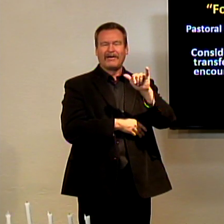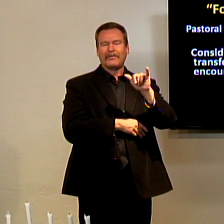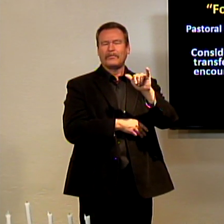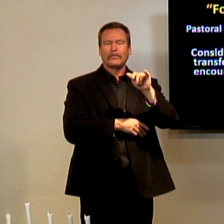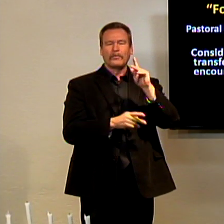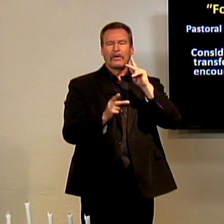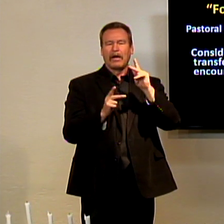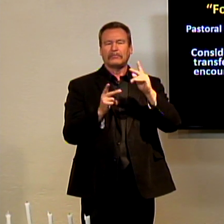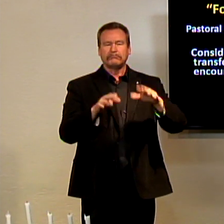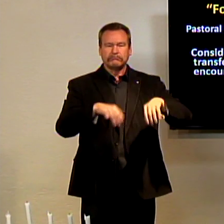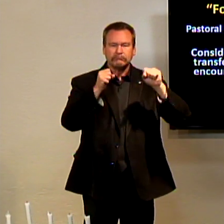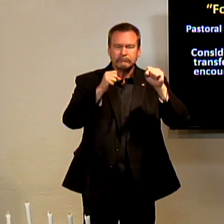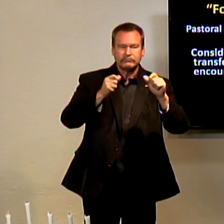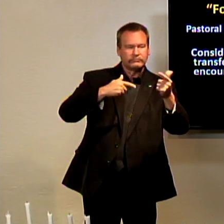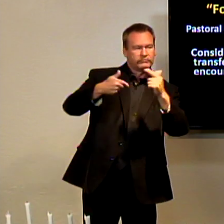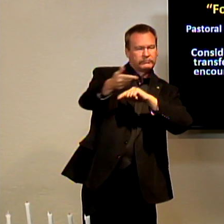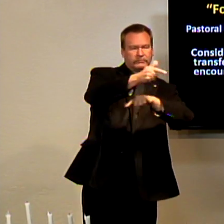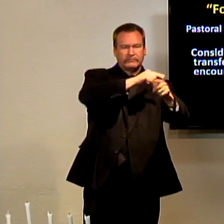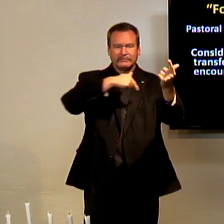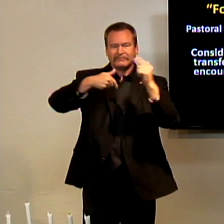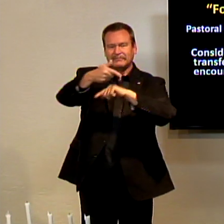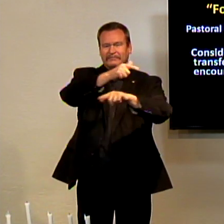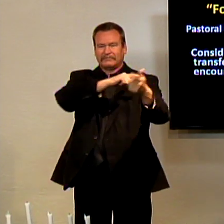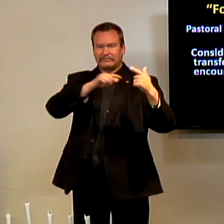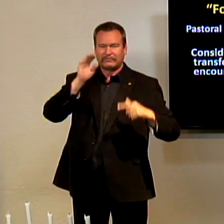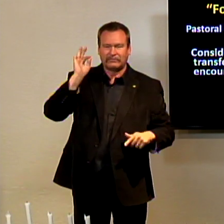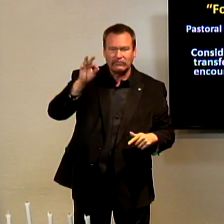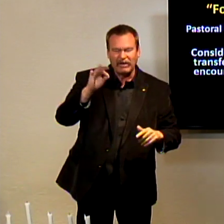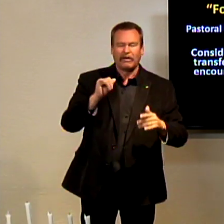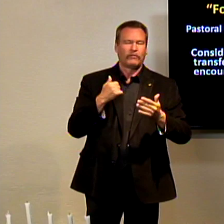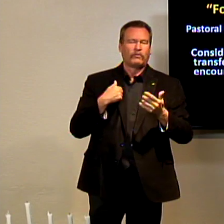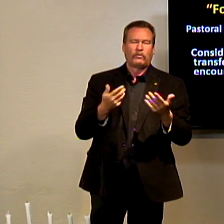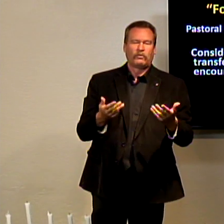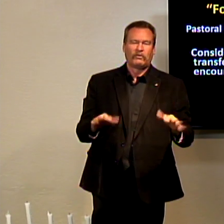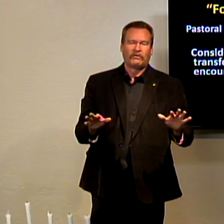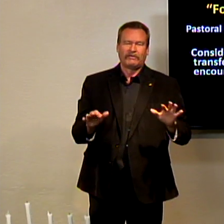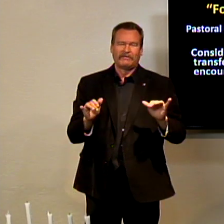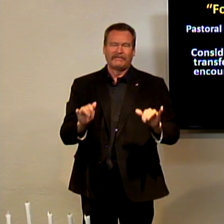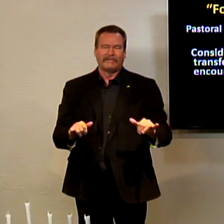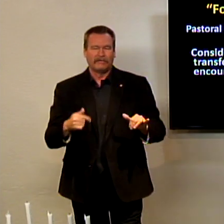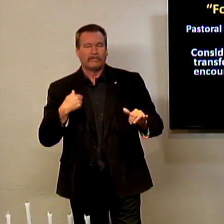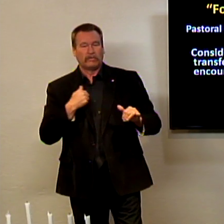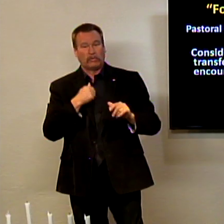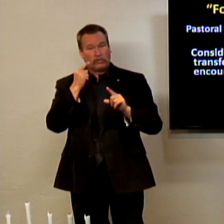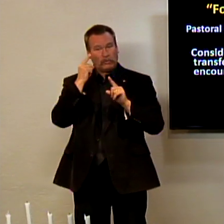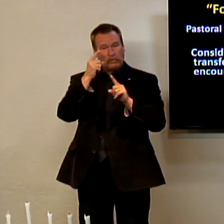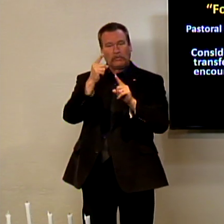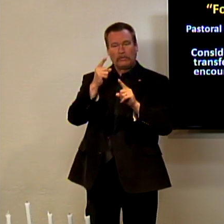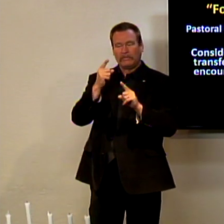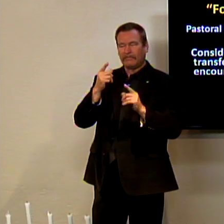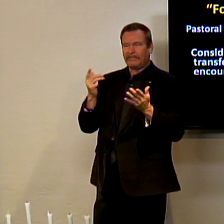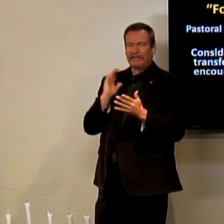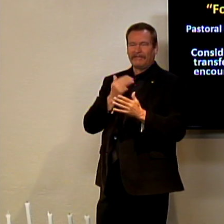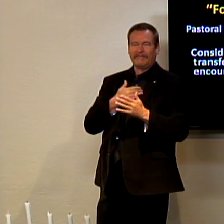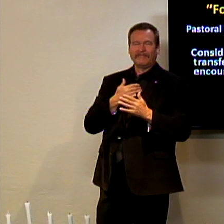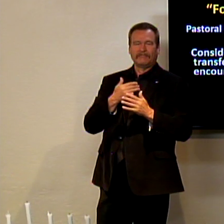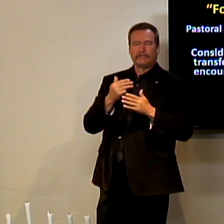members, lay people, take turns preaching and teaching. We don't want that to happen at our church. So